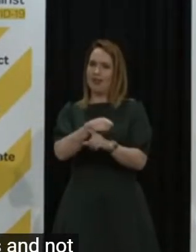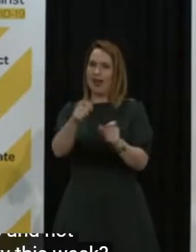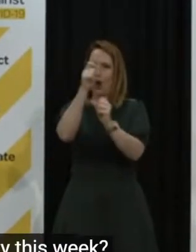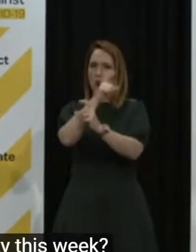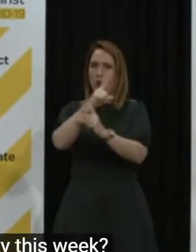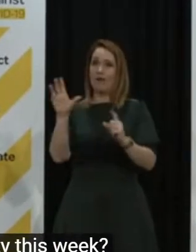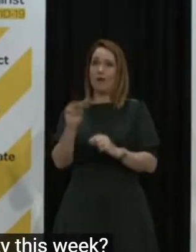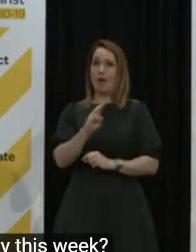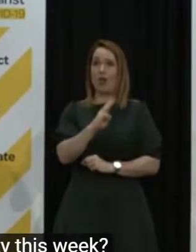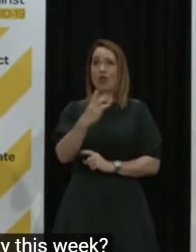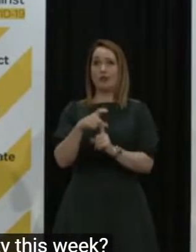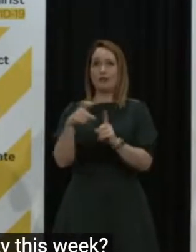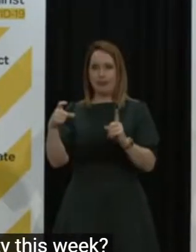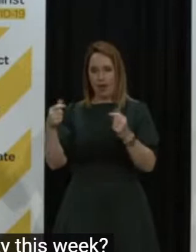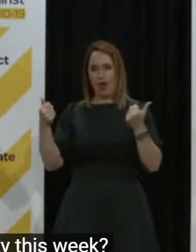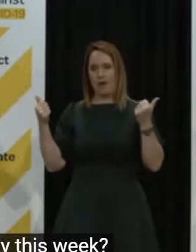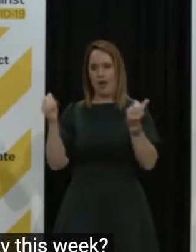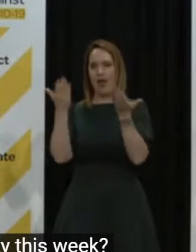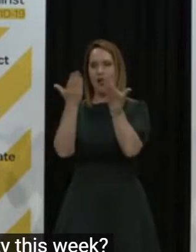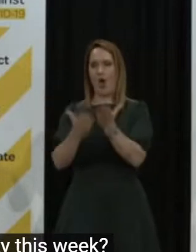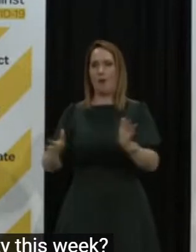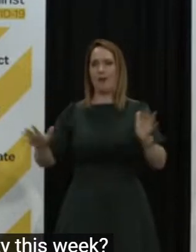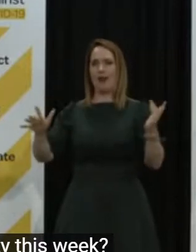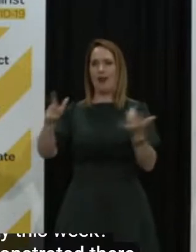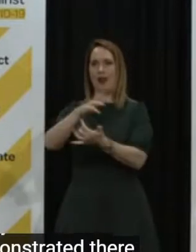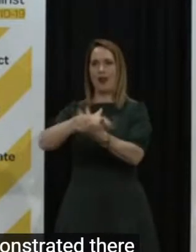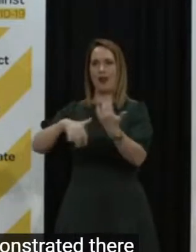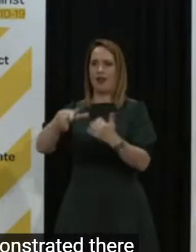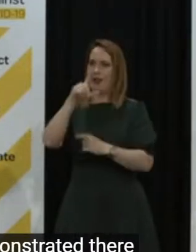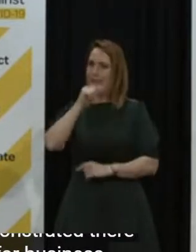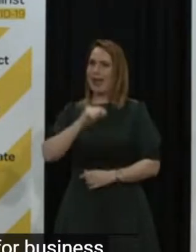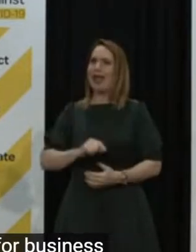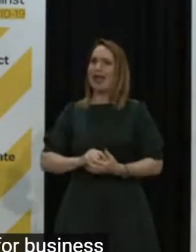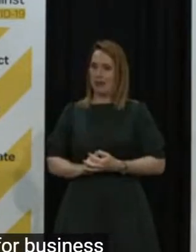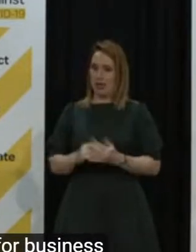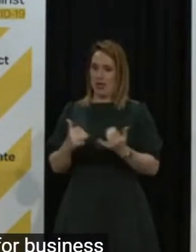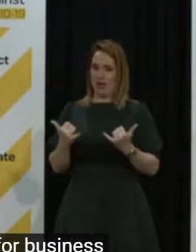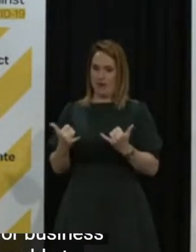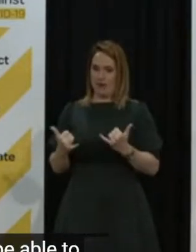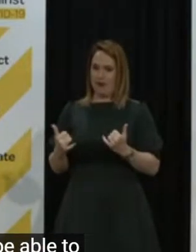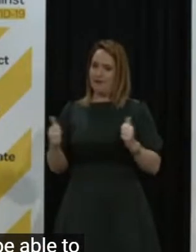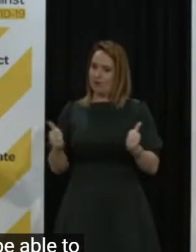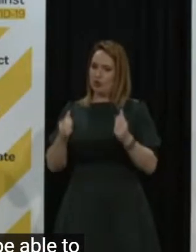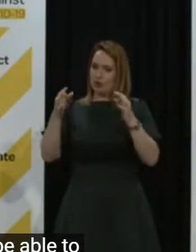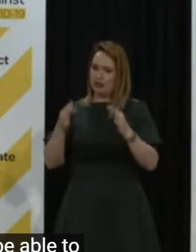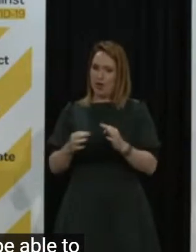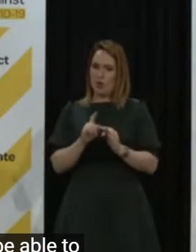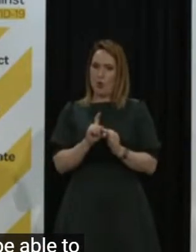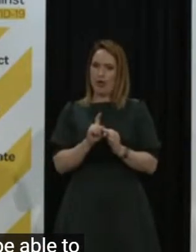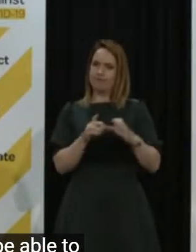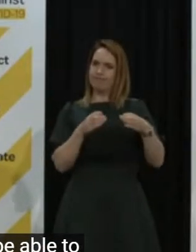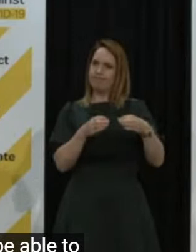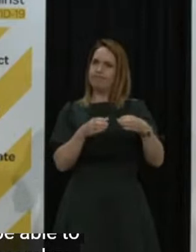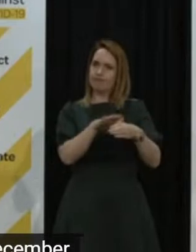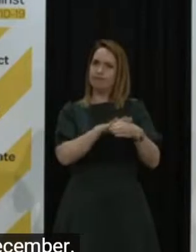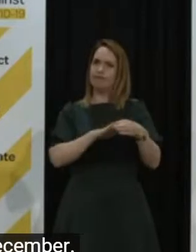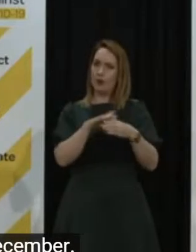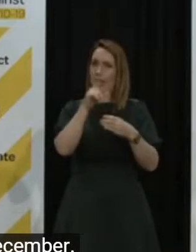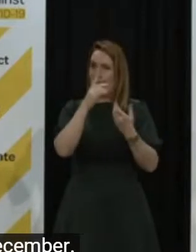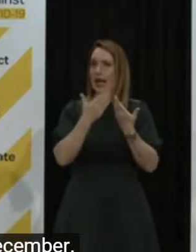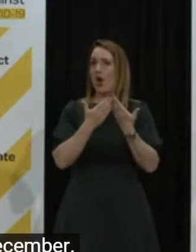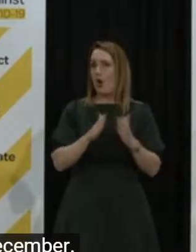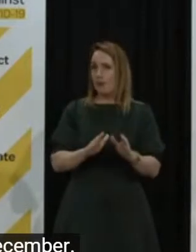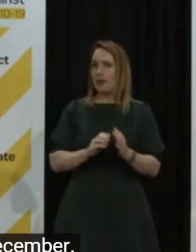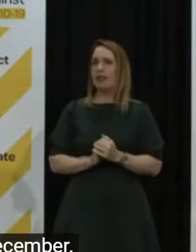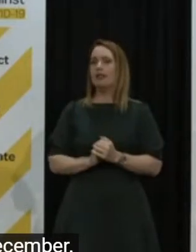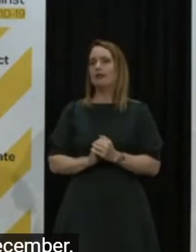from the 3rd of December. In the meantime, we have made a decision to allow one group to open. That is a group